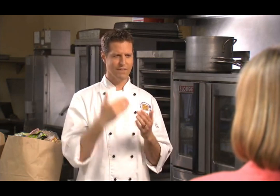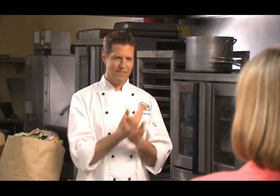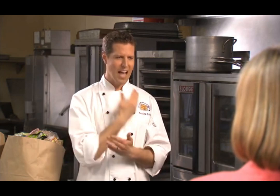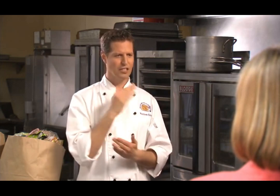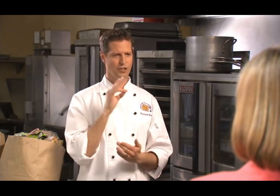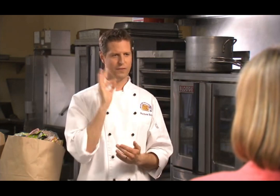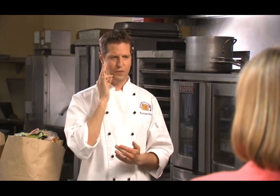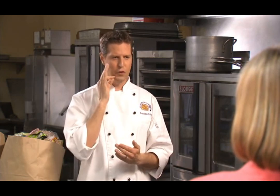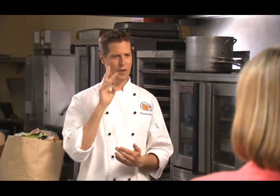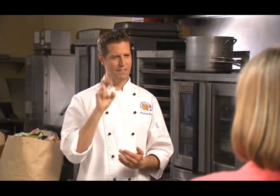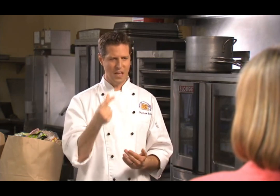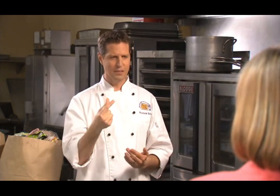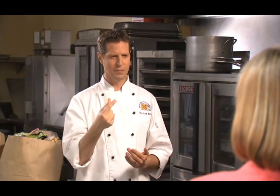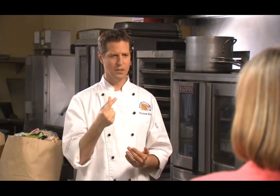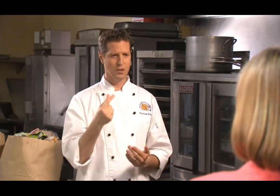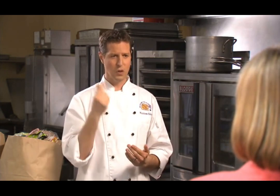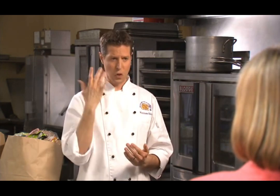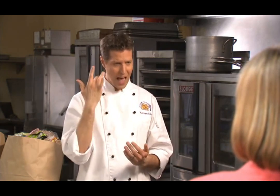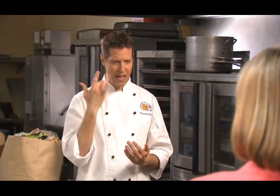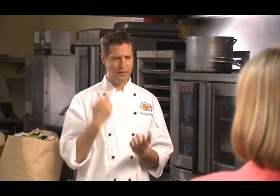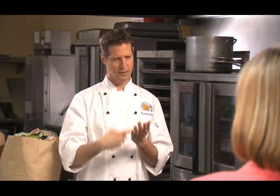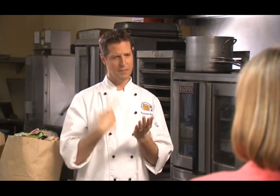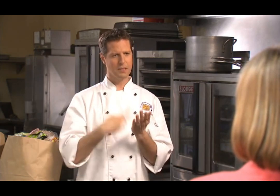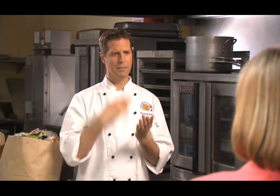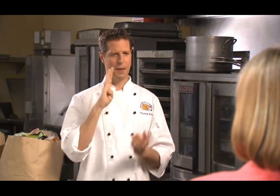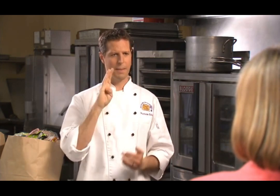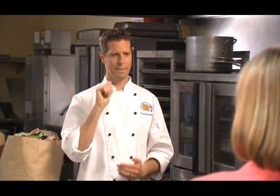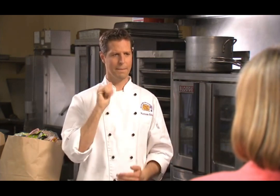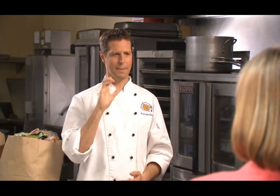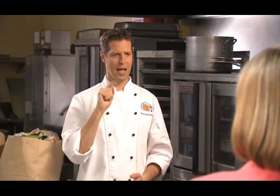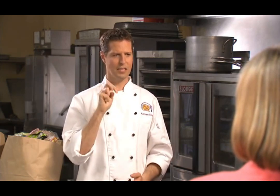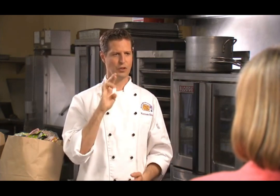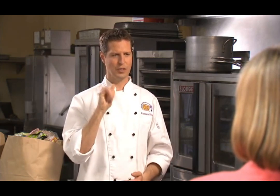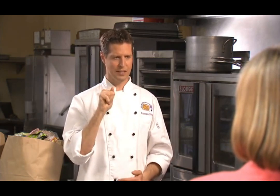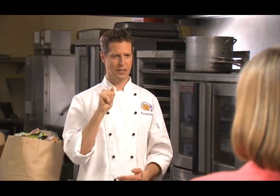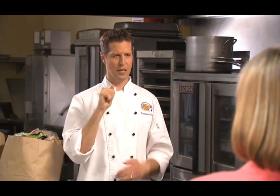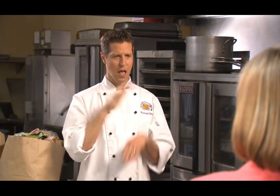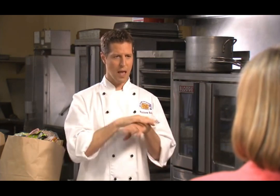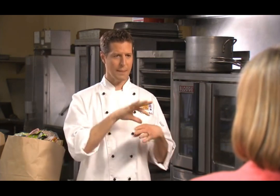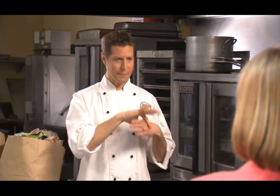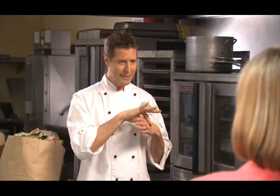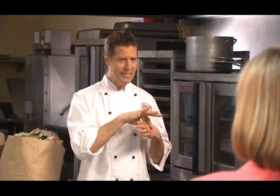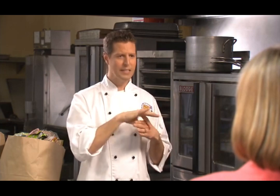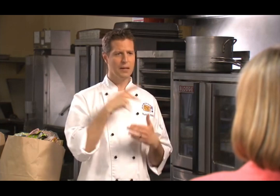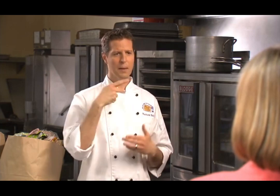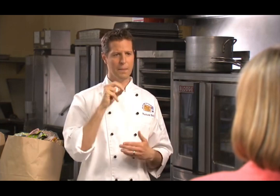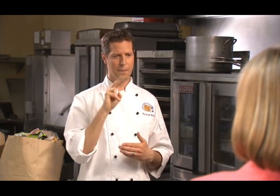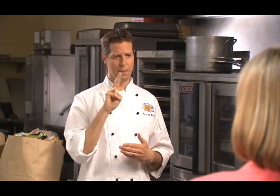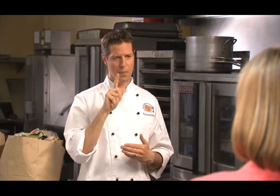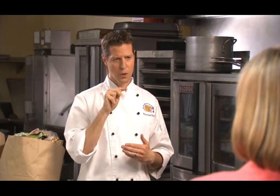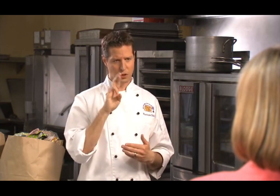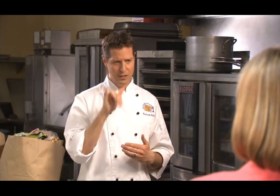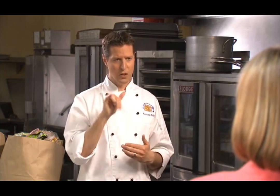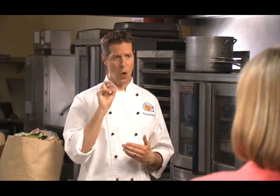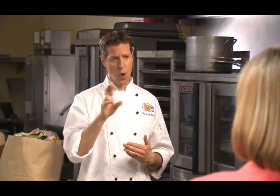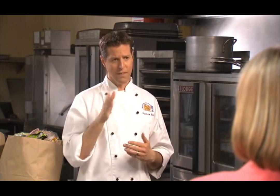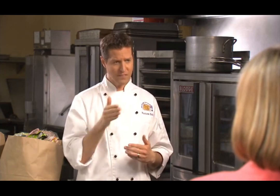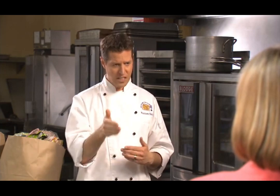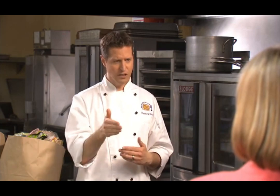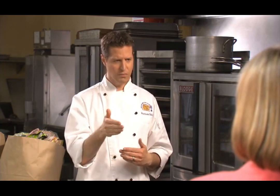products does not get onto your fresh fruits and vegetables. Sometimes there are bacteria on meat, poultry, or fish, but it is